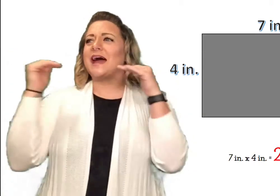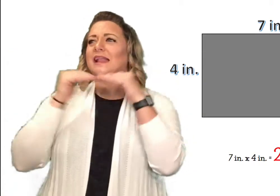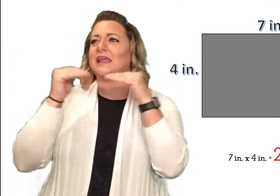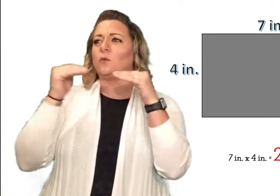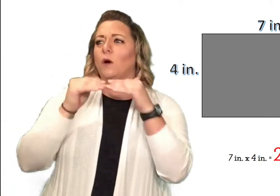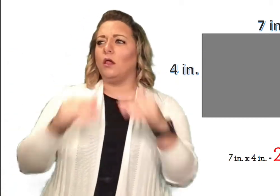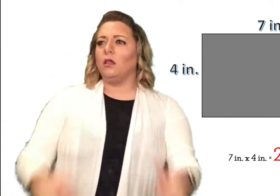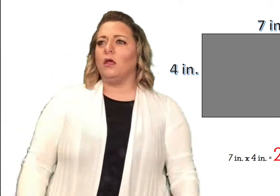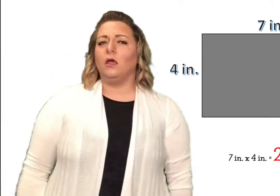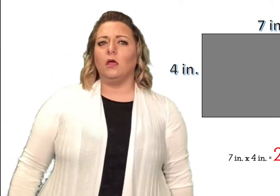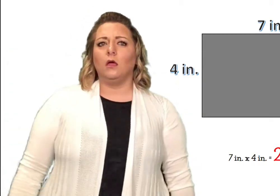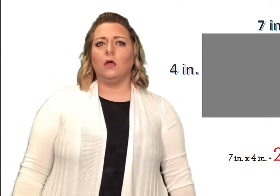that equal?